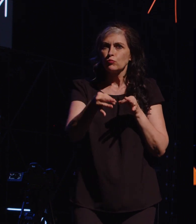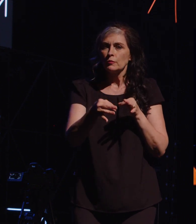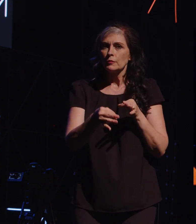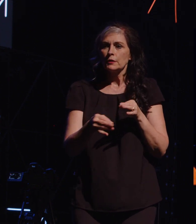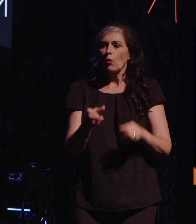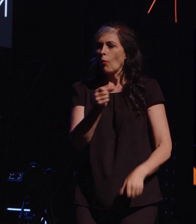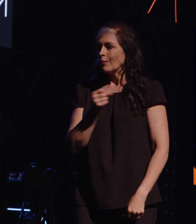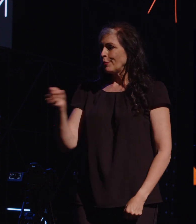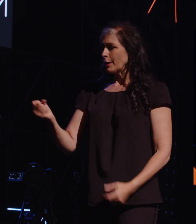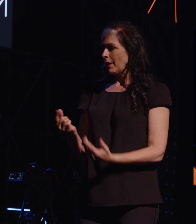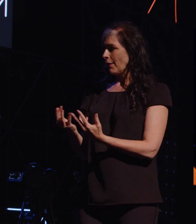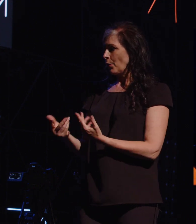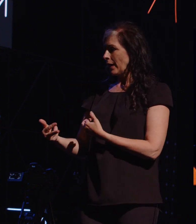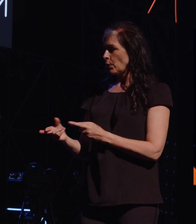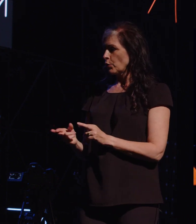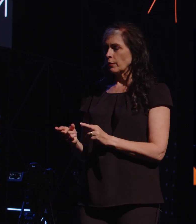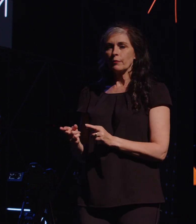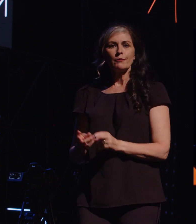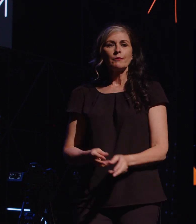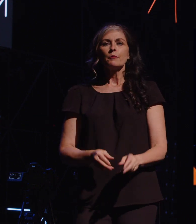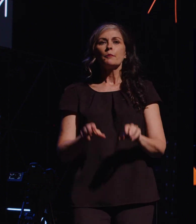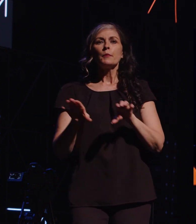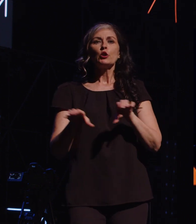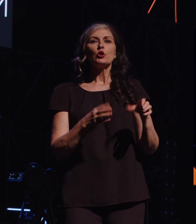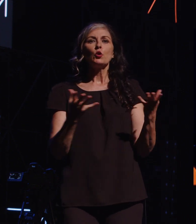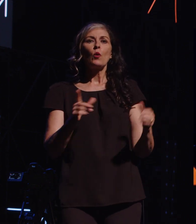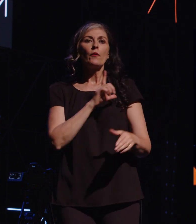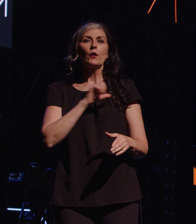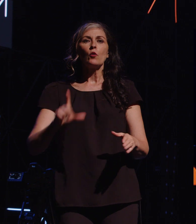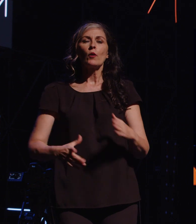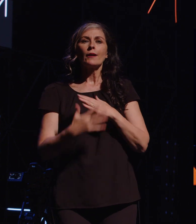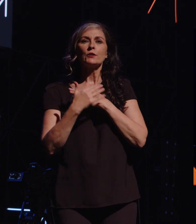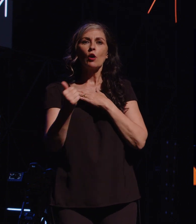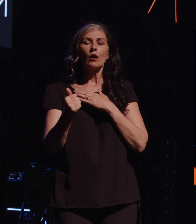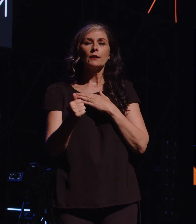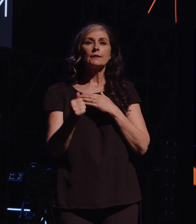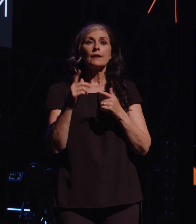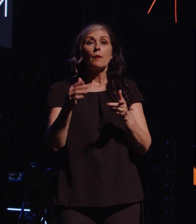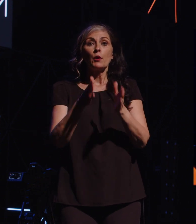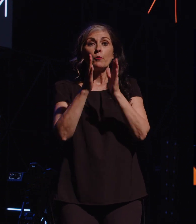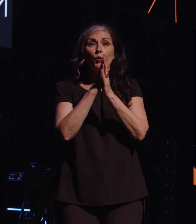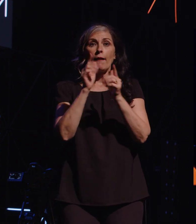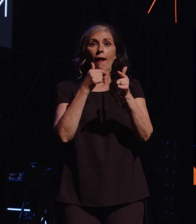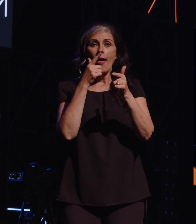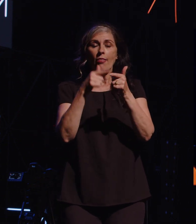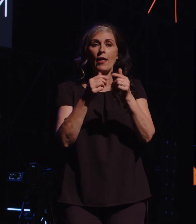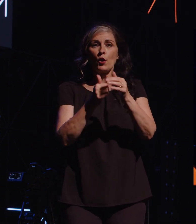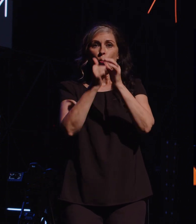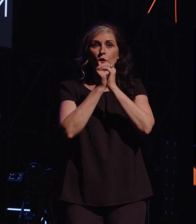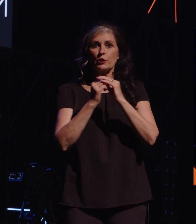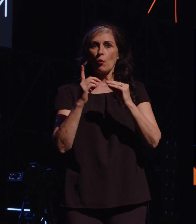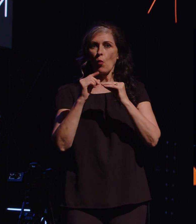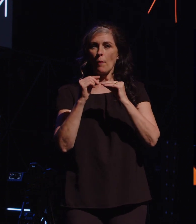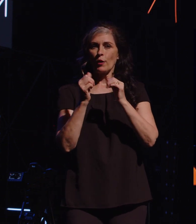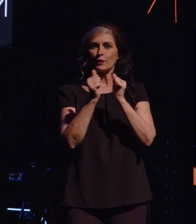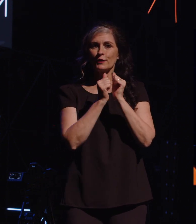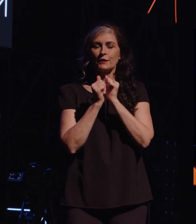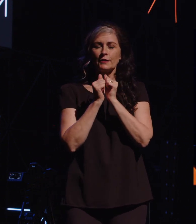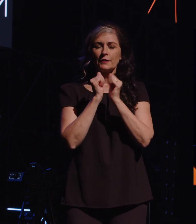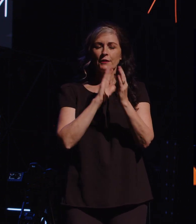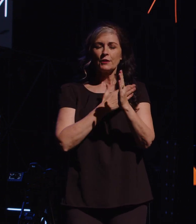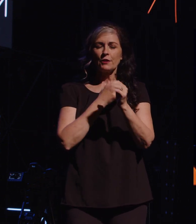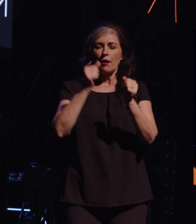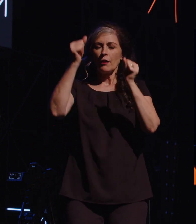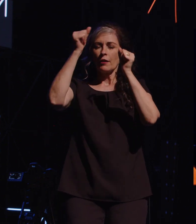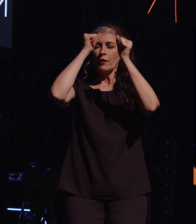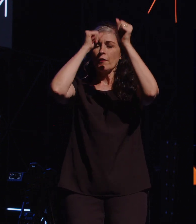waiting room. But let's do exactly what the Lord has called us to do. Let me pray, and the worship team will come out. Let's sing one more song together. Father, we love you and we